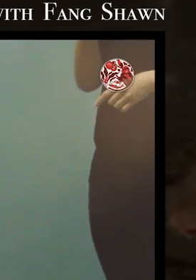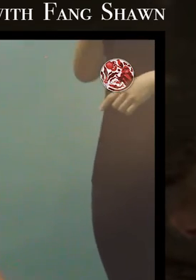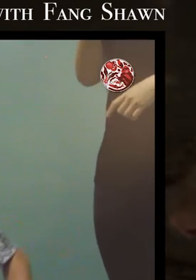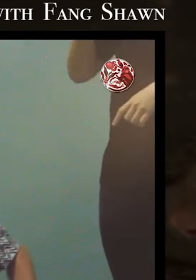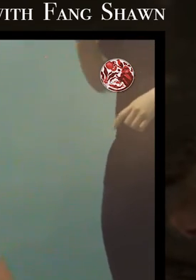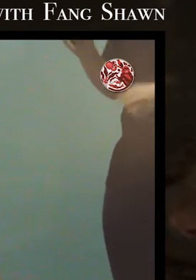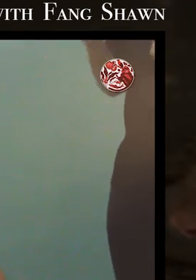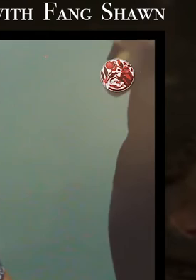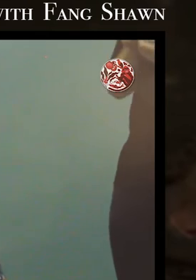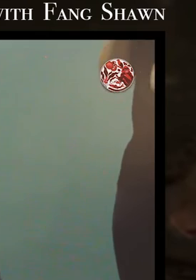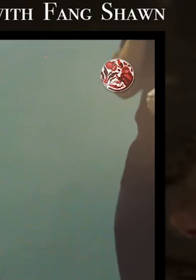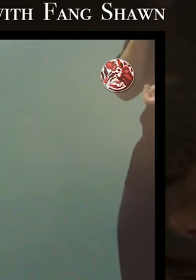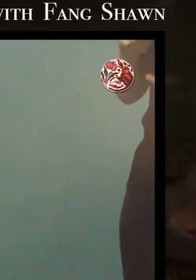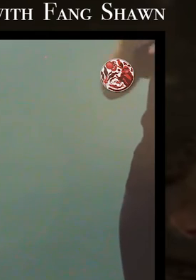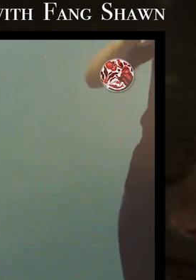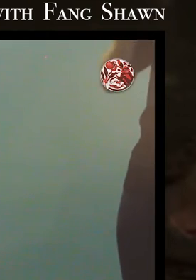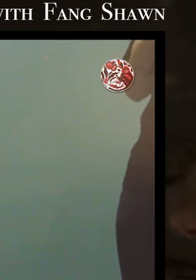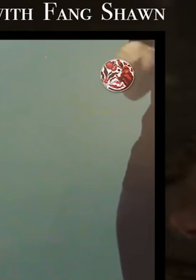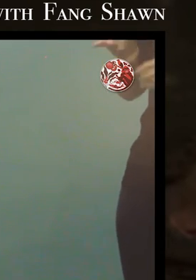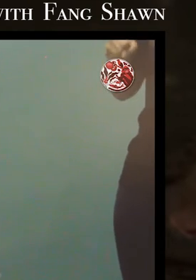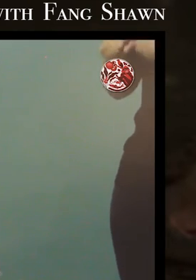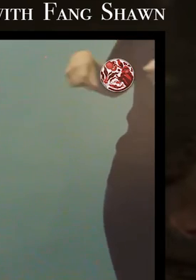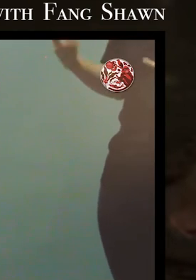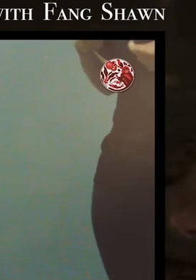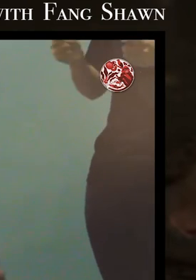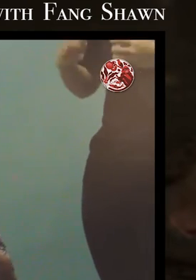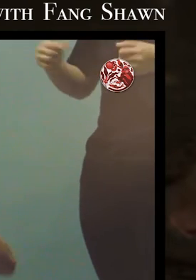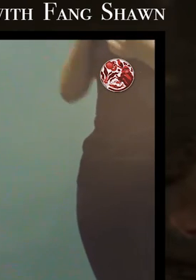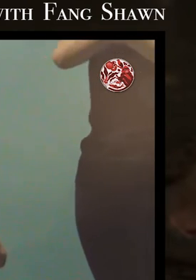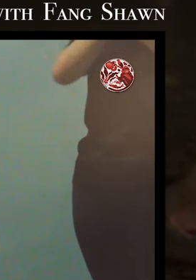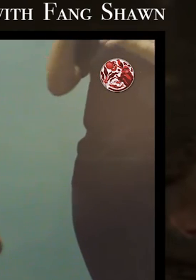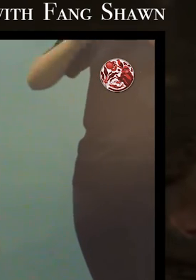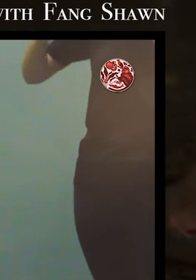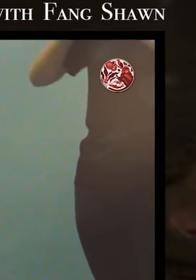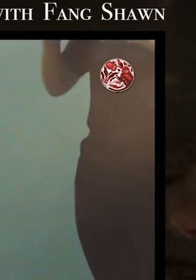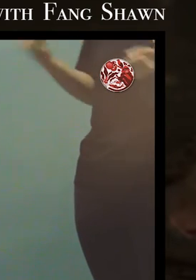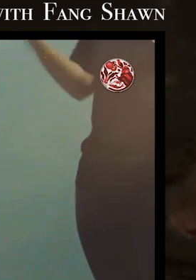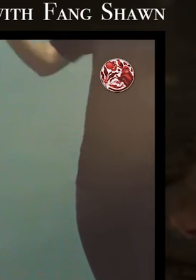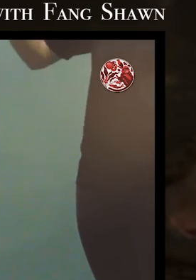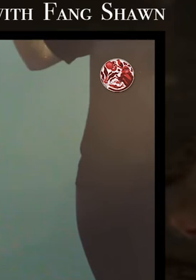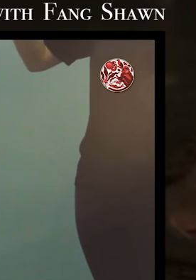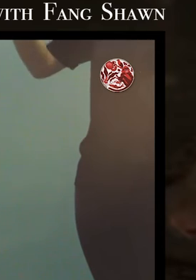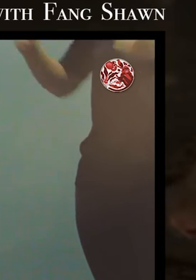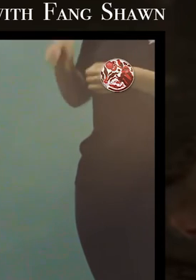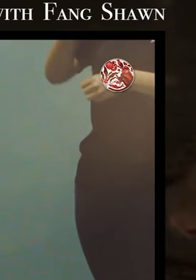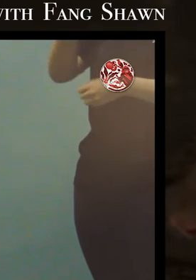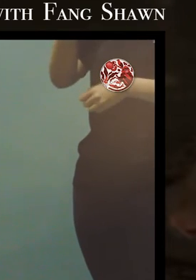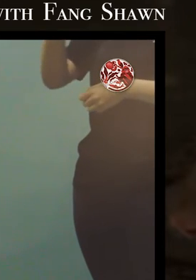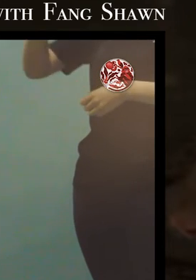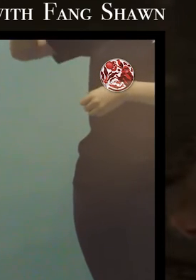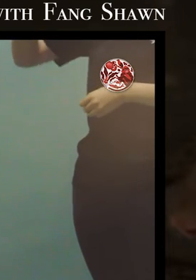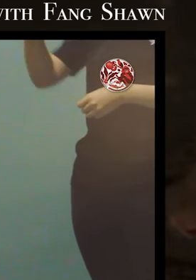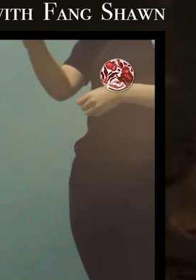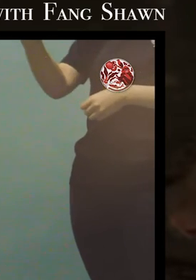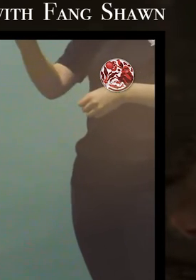okay, and like really tried to like get in front and like protect the girl. And I don't know why protect means stuff like pushing the camera to the monkey's face. But when the